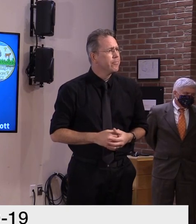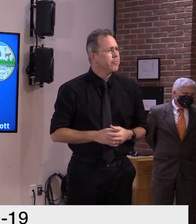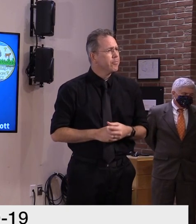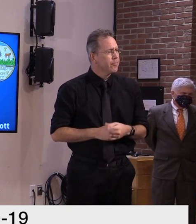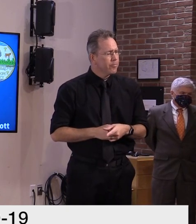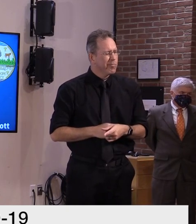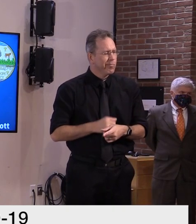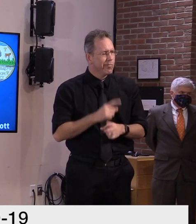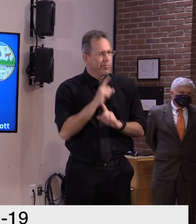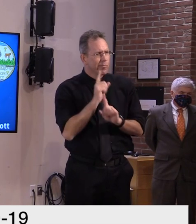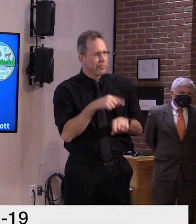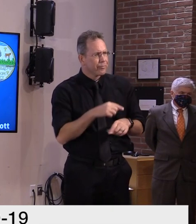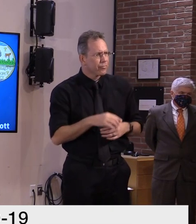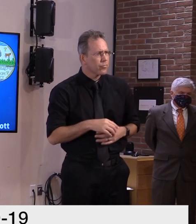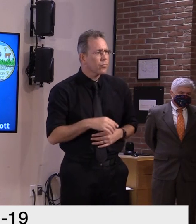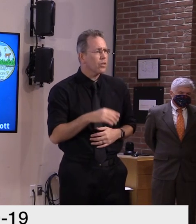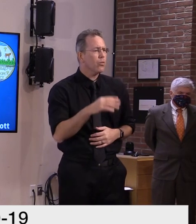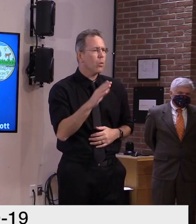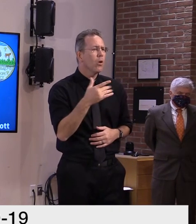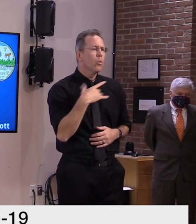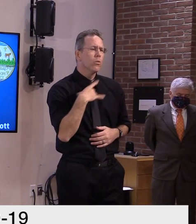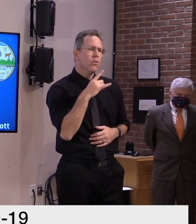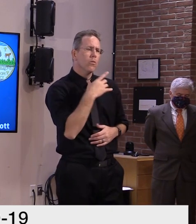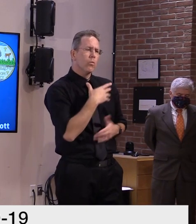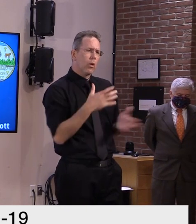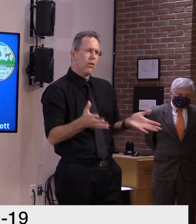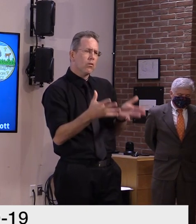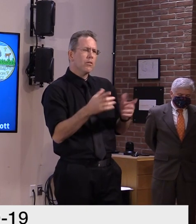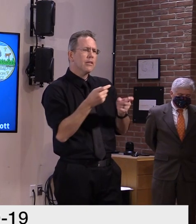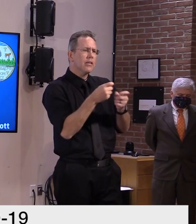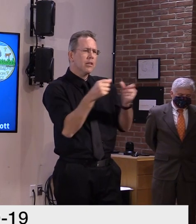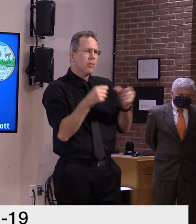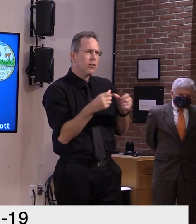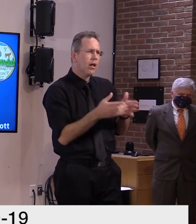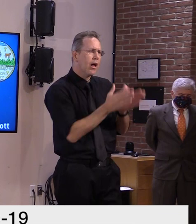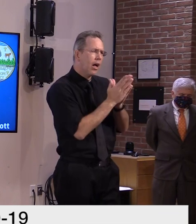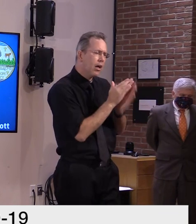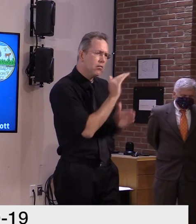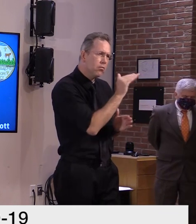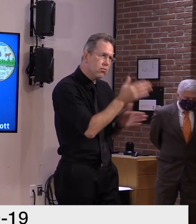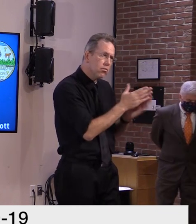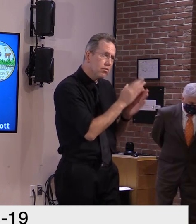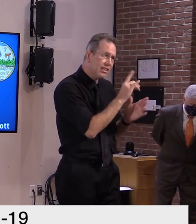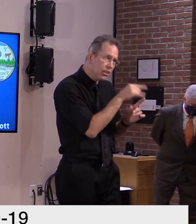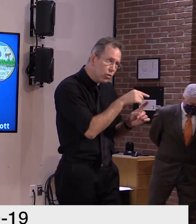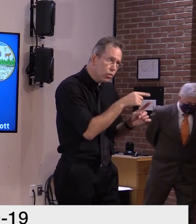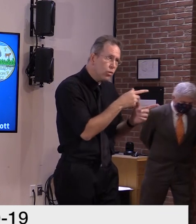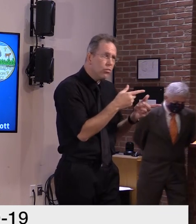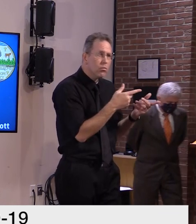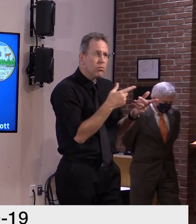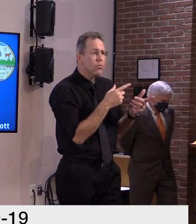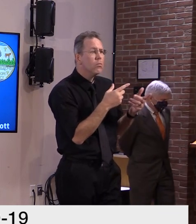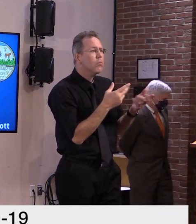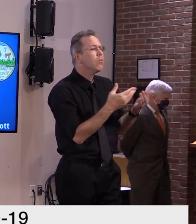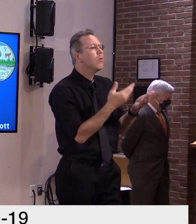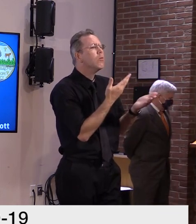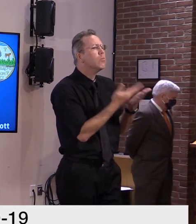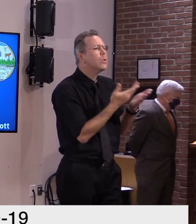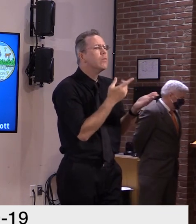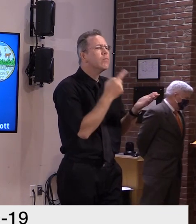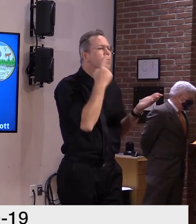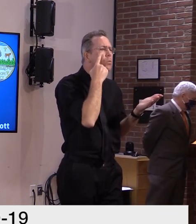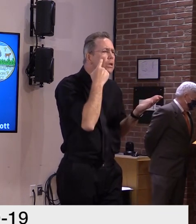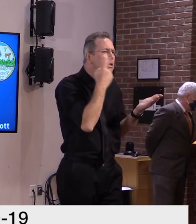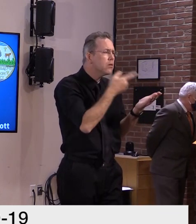there is ever an event that needs to be followed up on, we'd look to the ski areas to present those attestations. And if we find